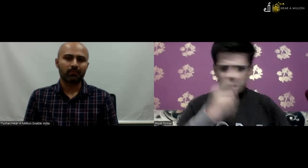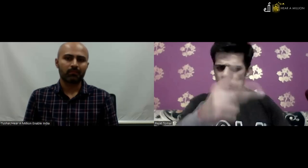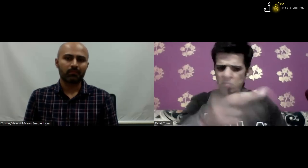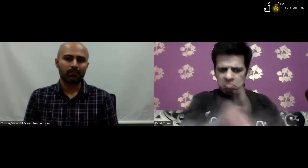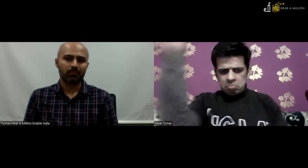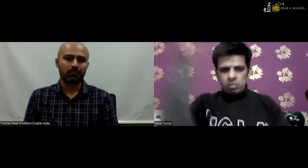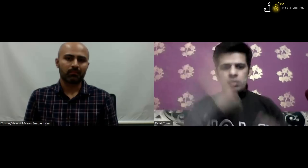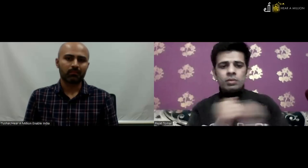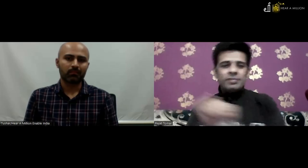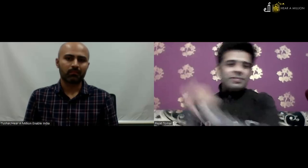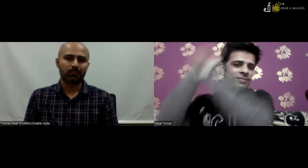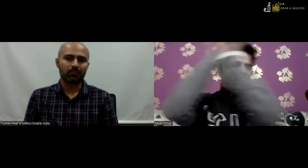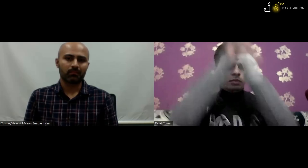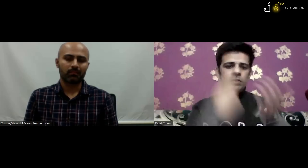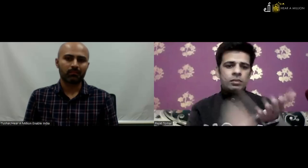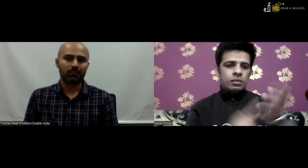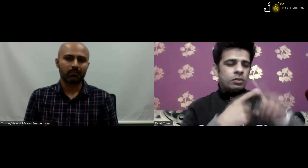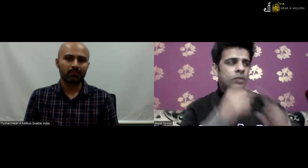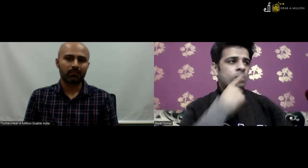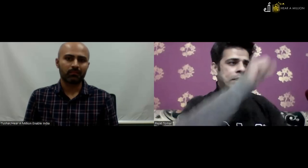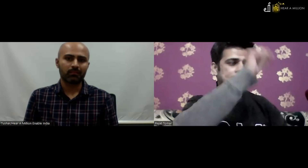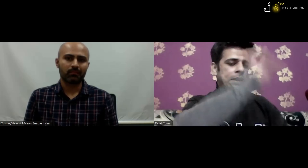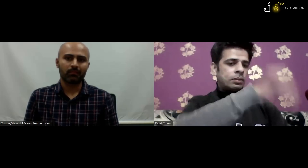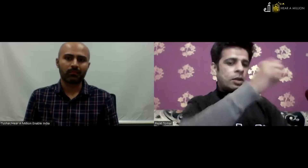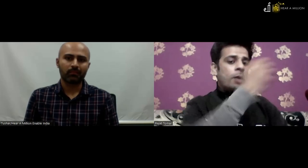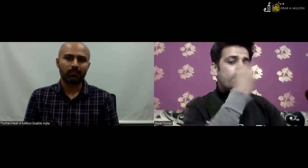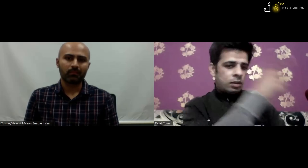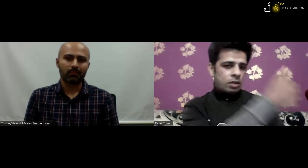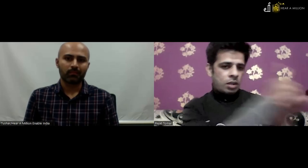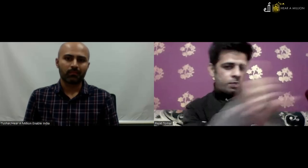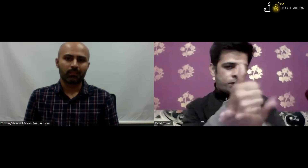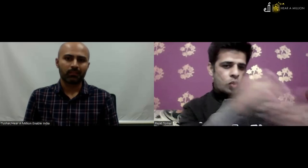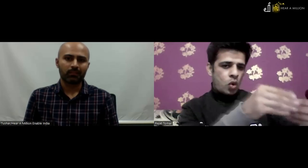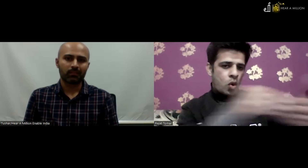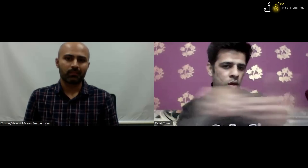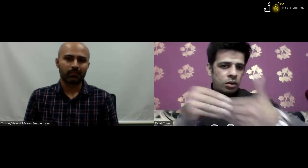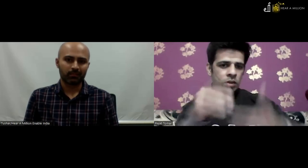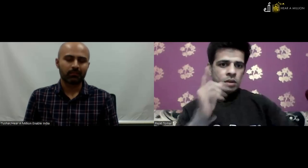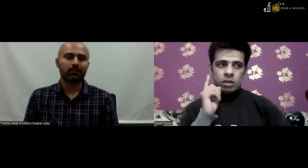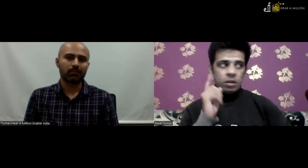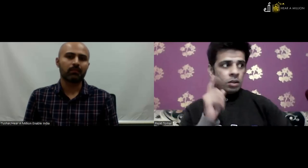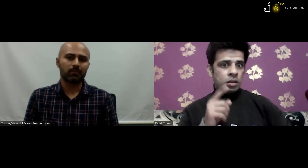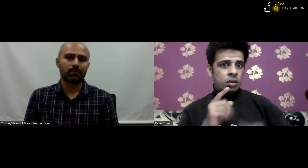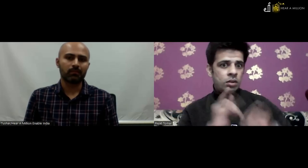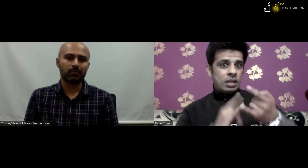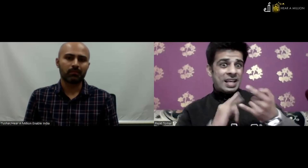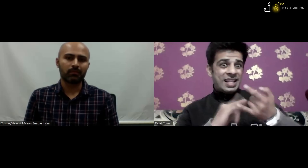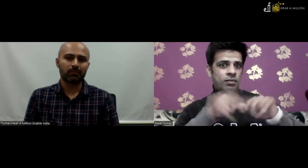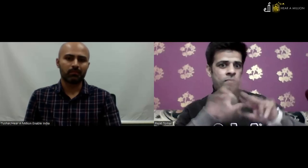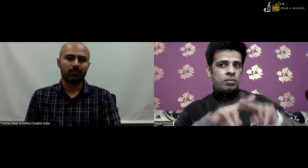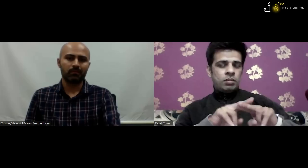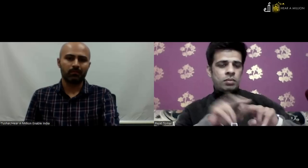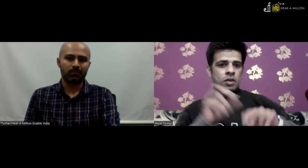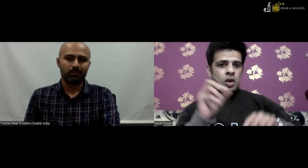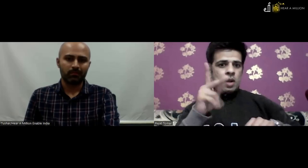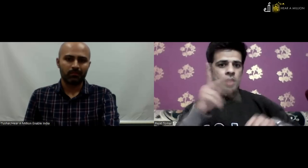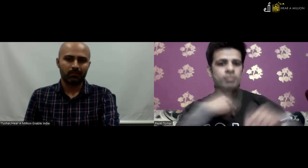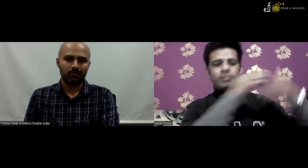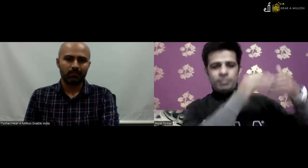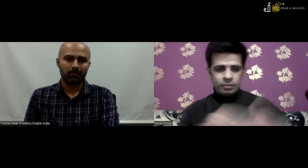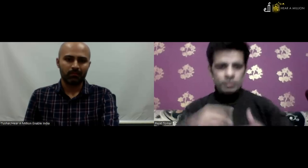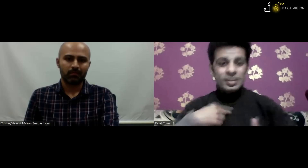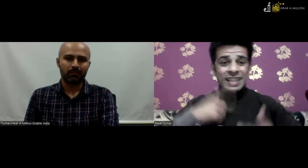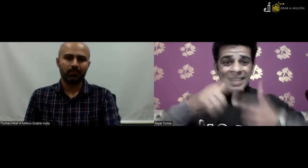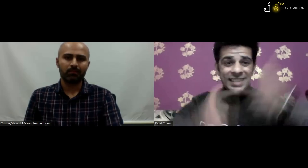RTO officer, they have allowed me. So then the staff member, they came along with me to the RTO office, and that